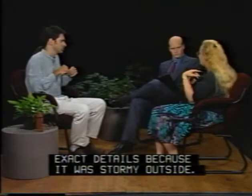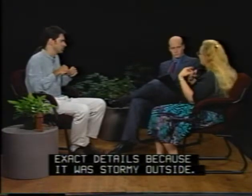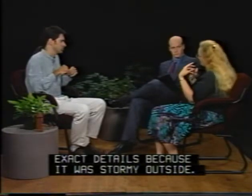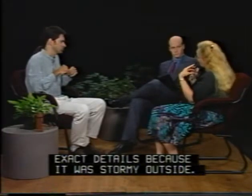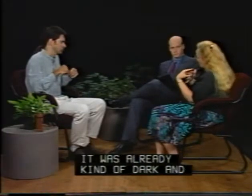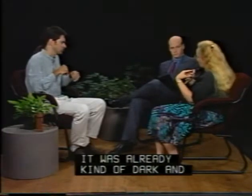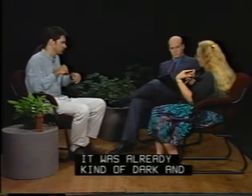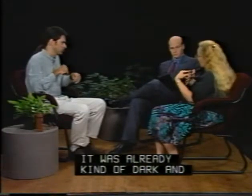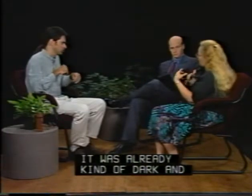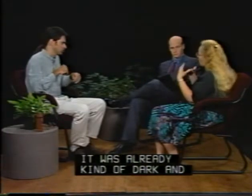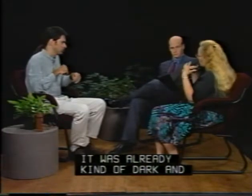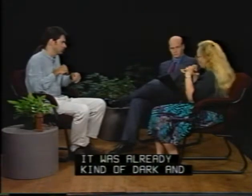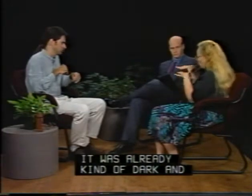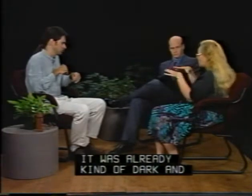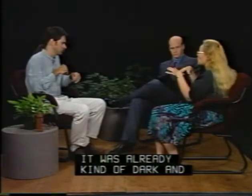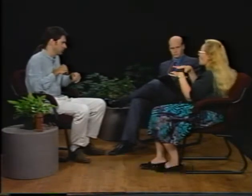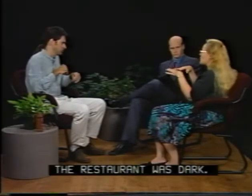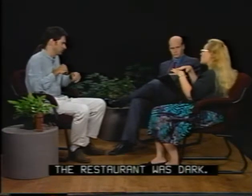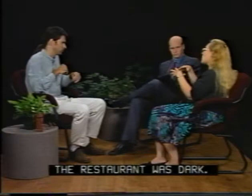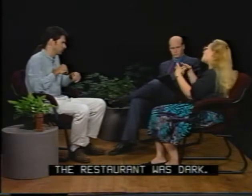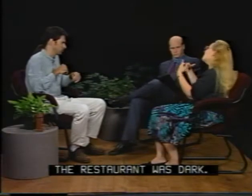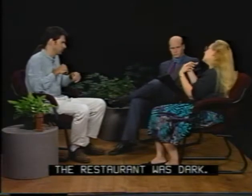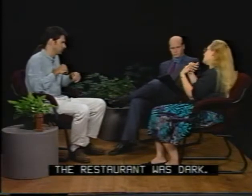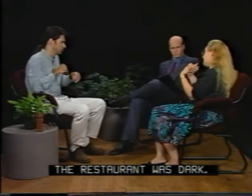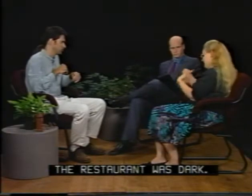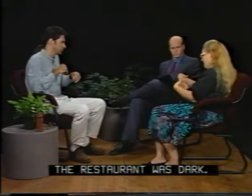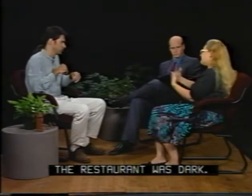so it was already kind of dark and the restaurant was dark.